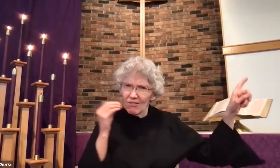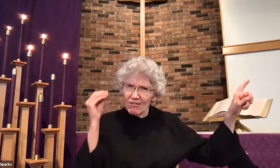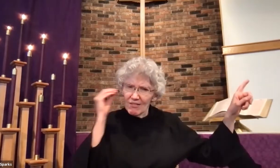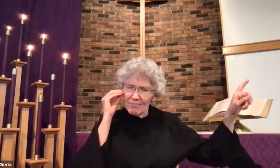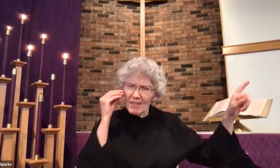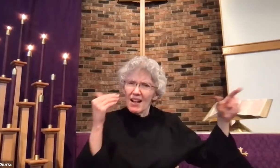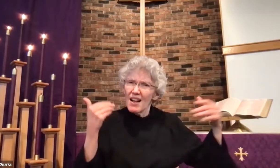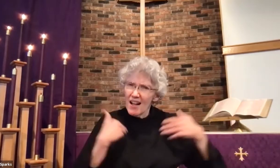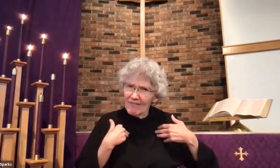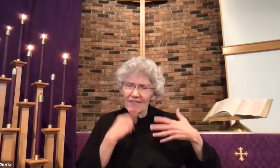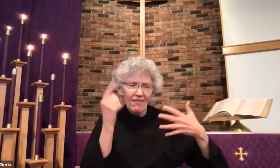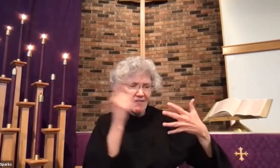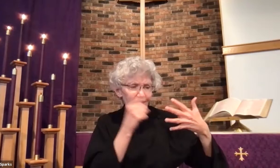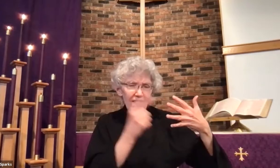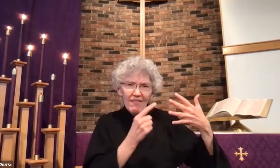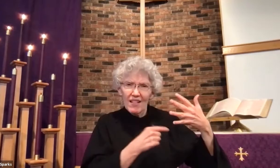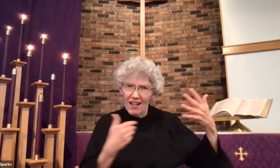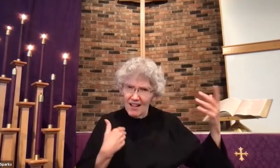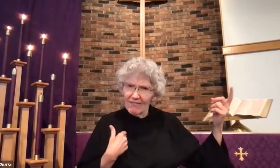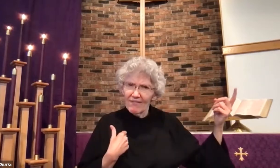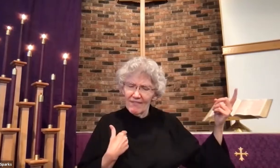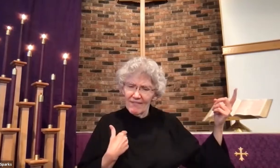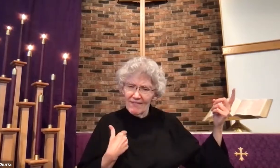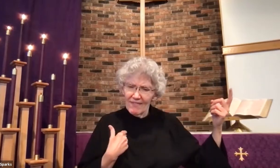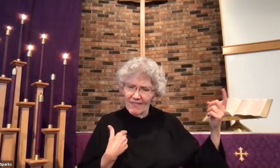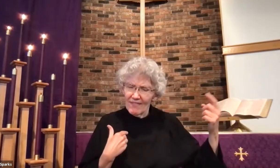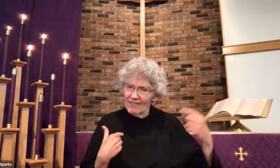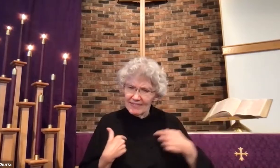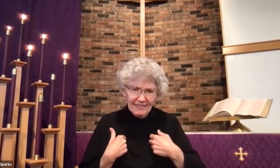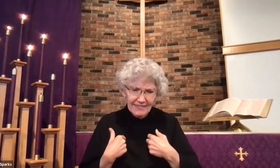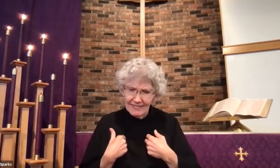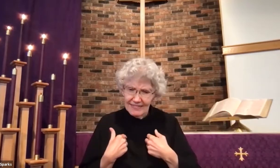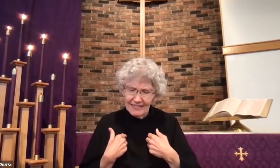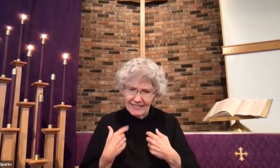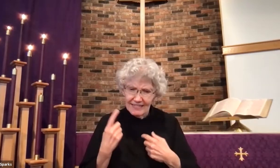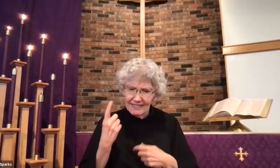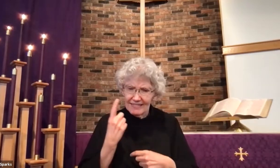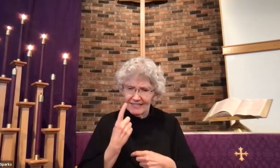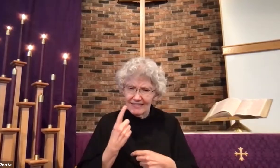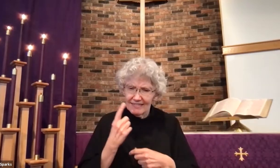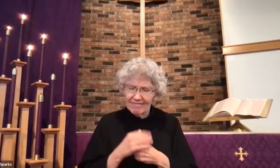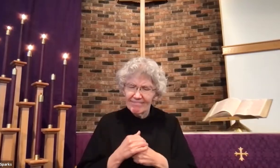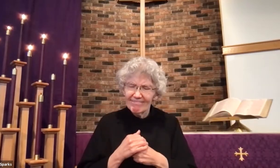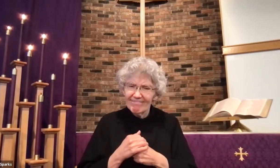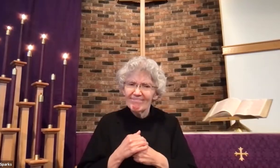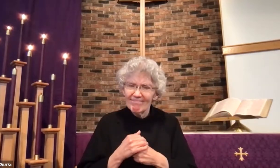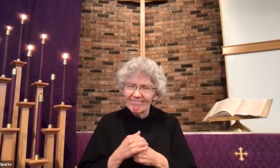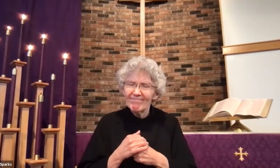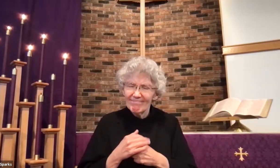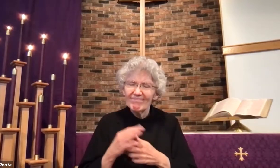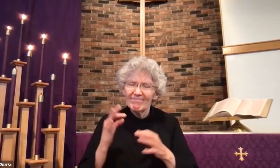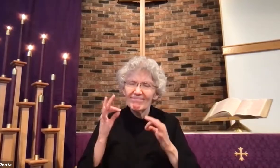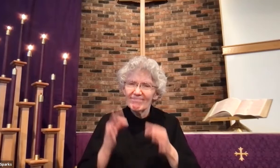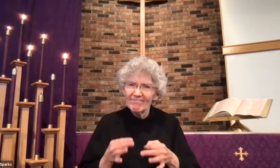The son realized that he had been very foolish. He thought, all of my father's hired workers have plenty of